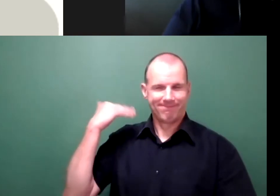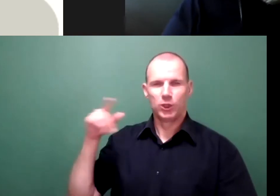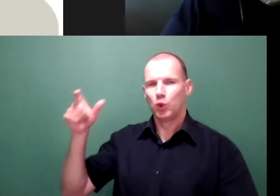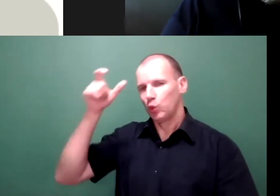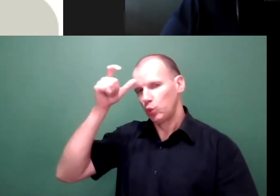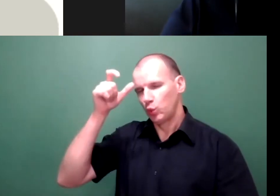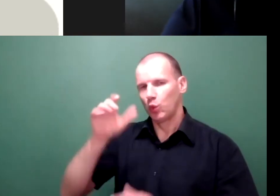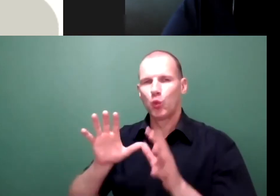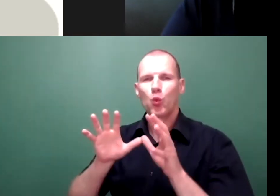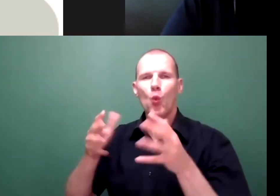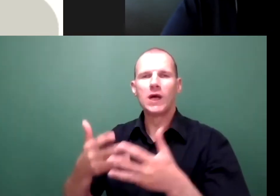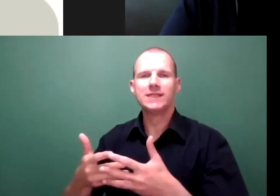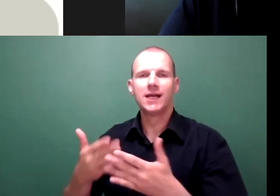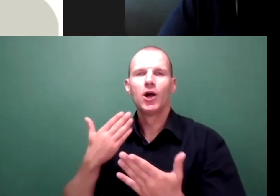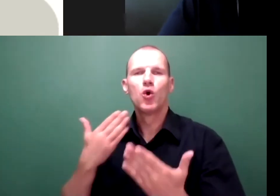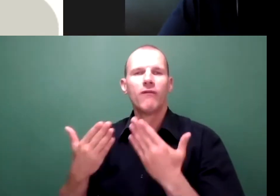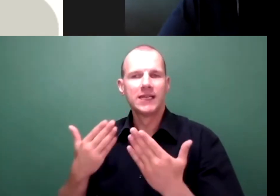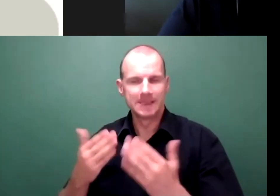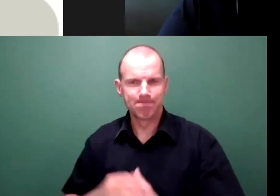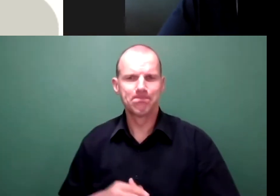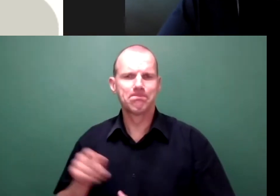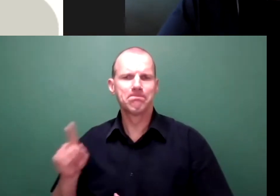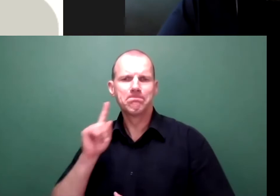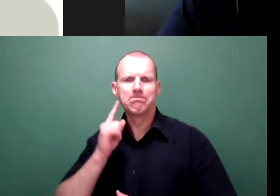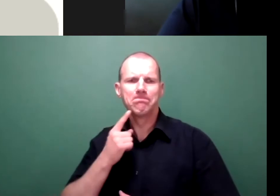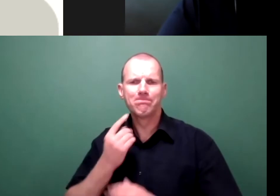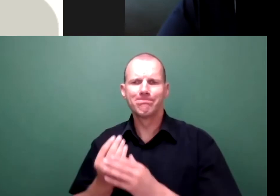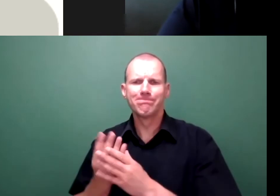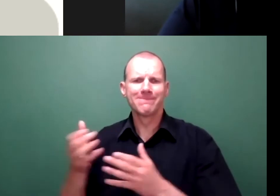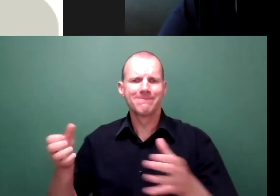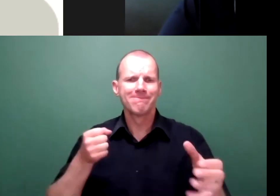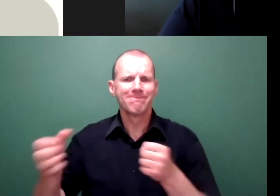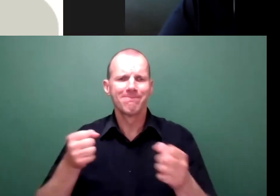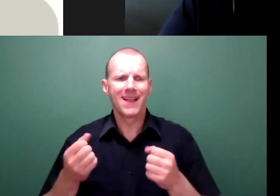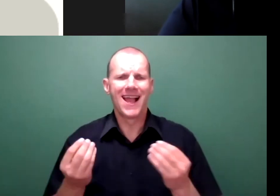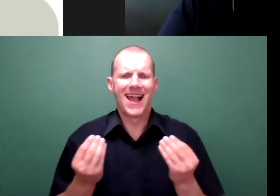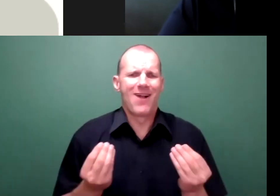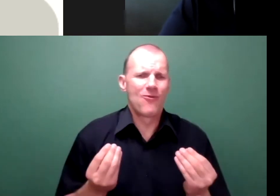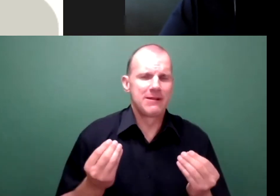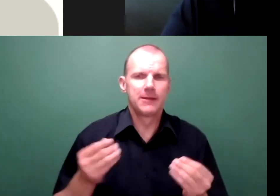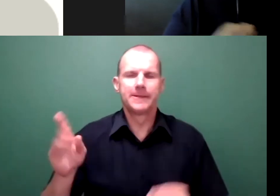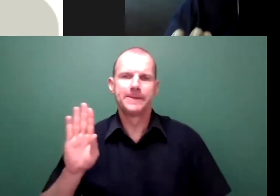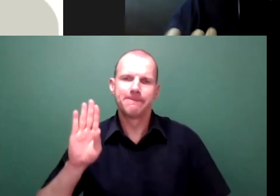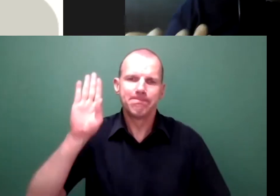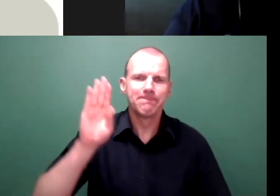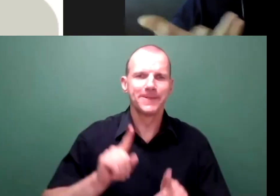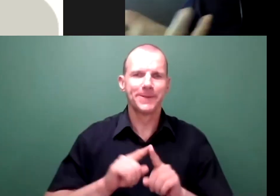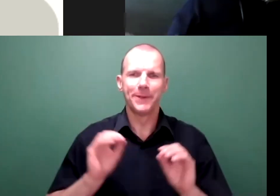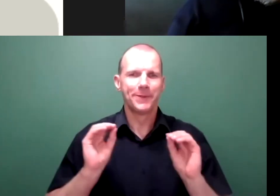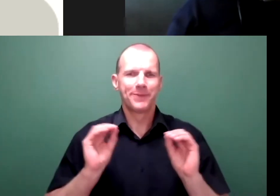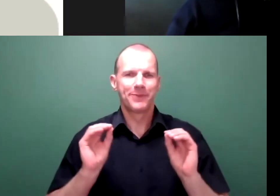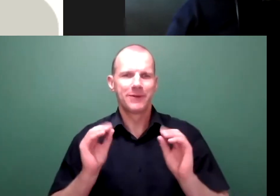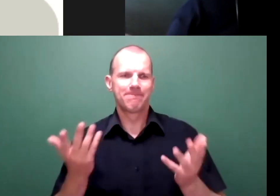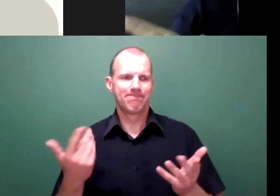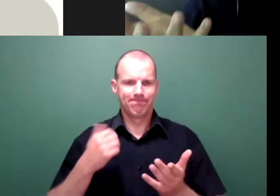to apply. So in 2015, what we've done is at the WFD Congress, also at